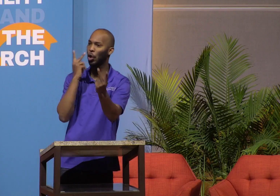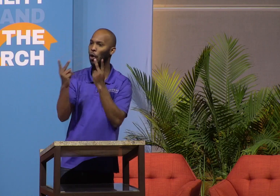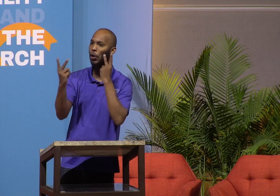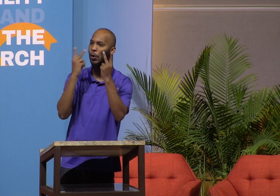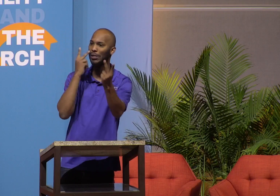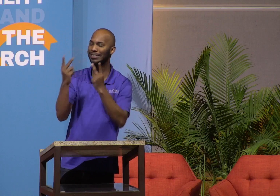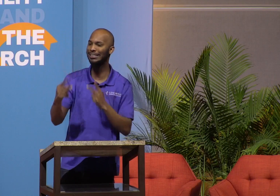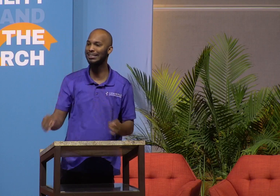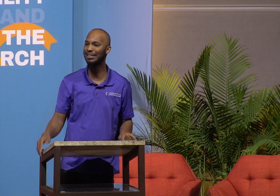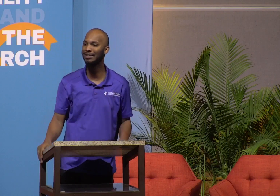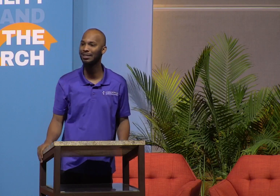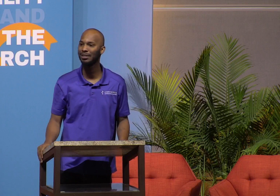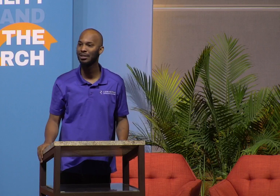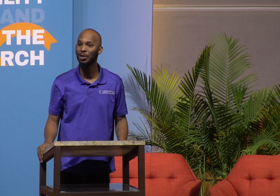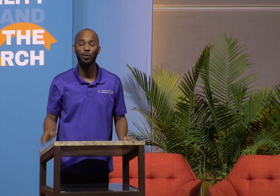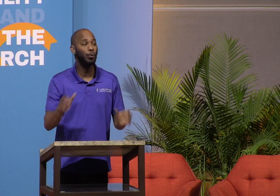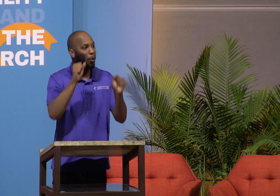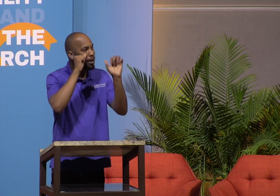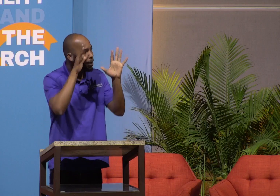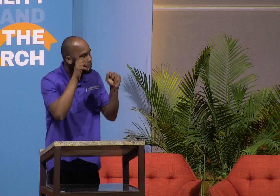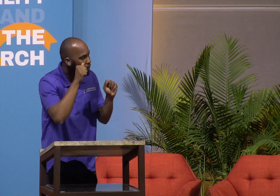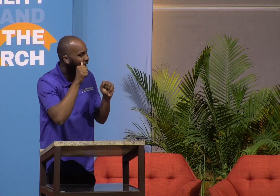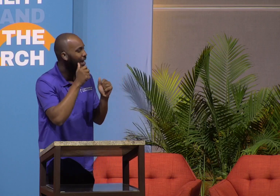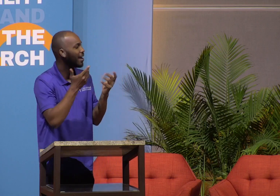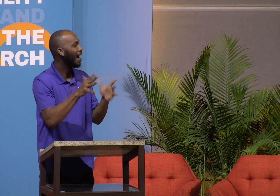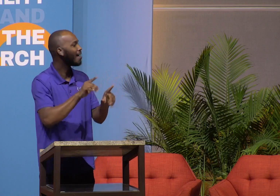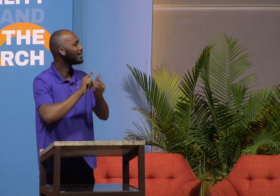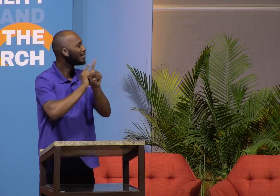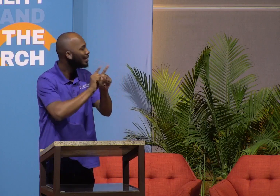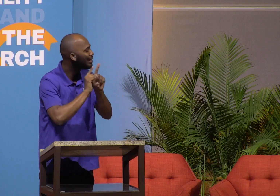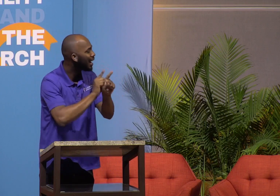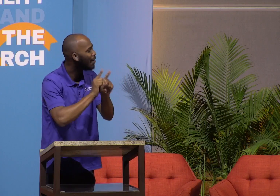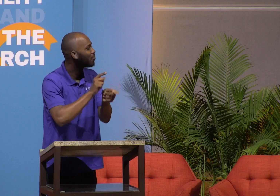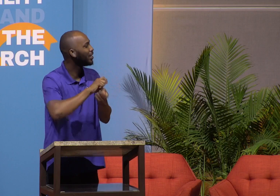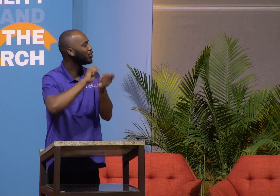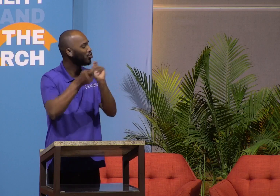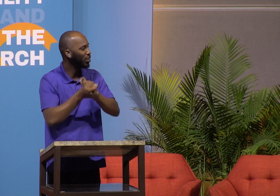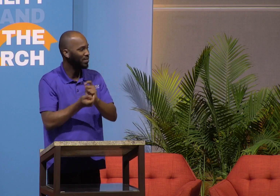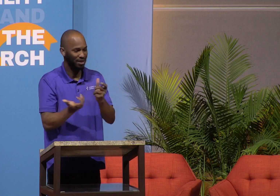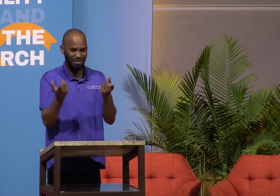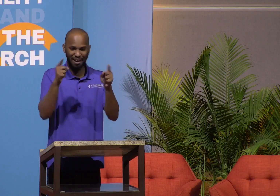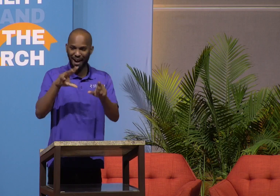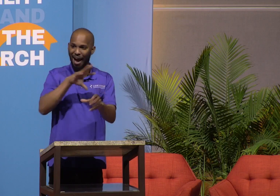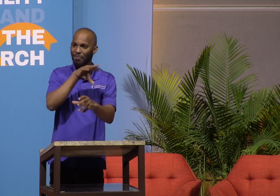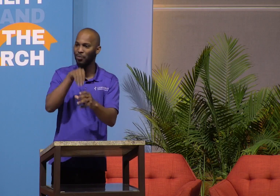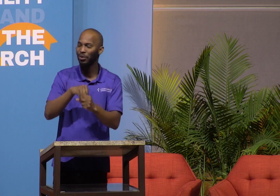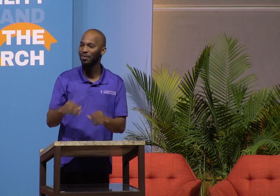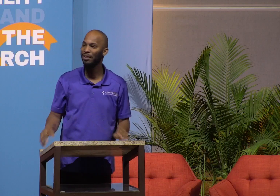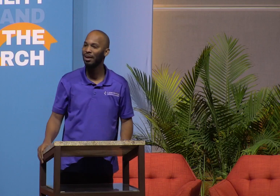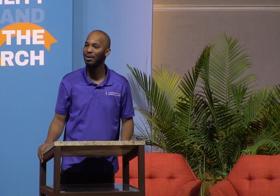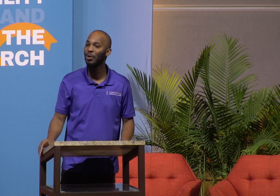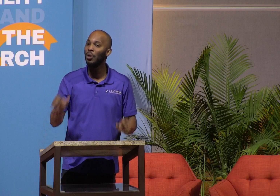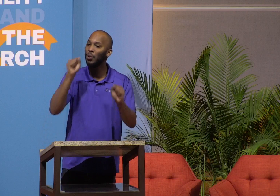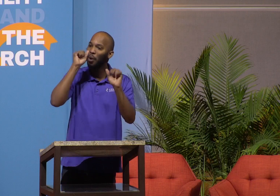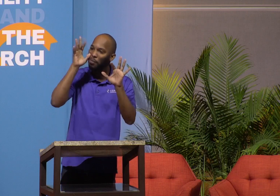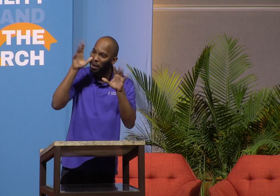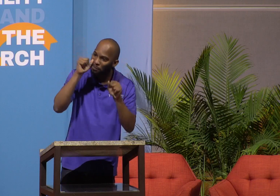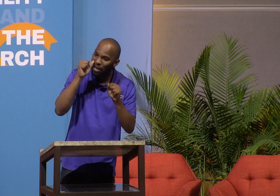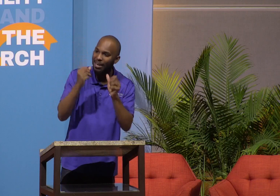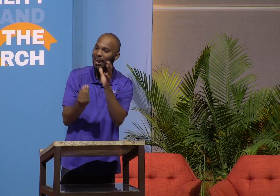church wants to work with them, so that it changes the mindset of the church. It can change the mindset of the individuals, and you can see